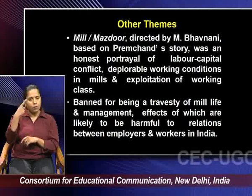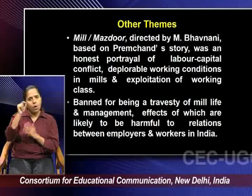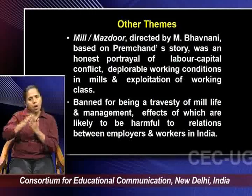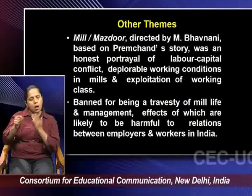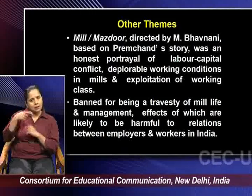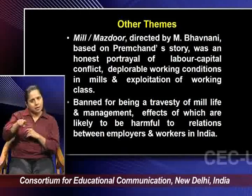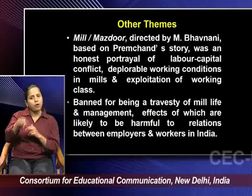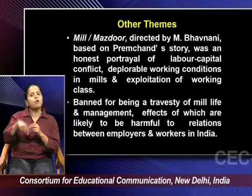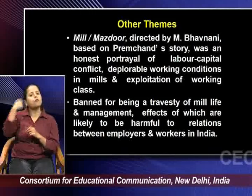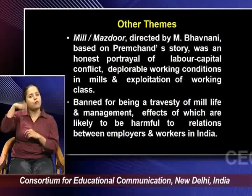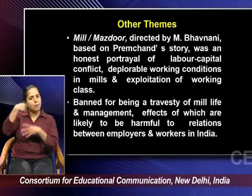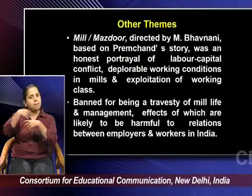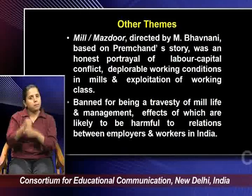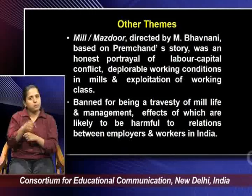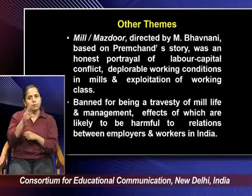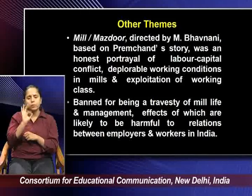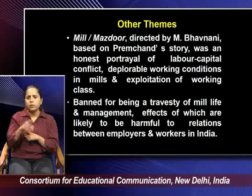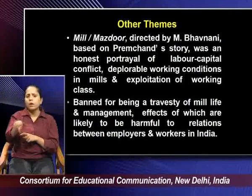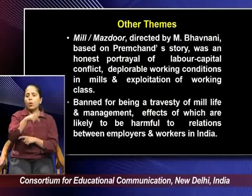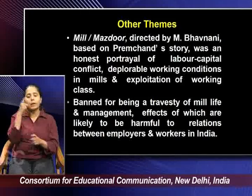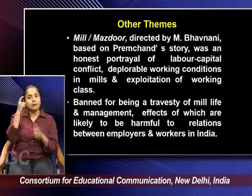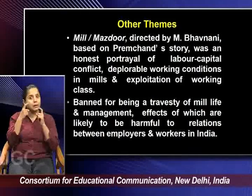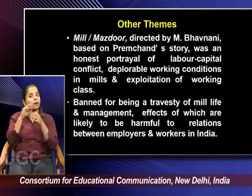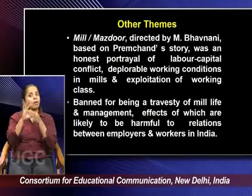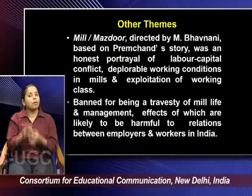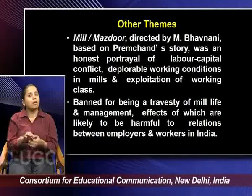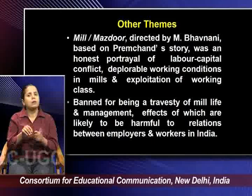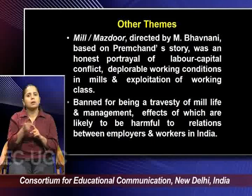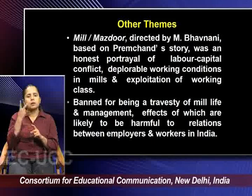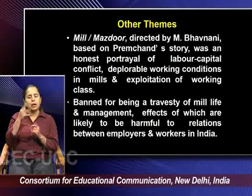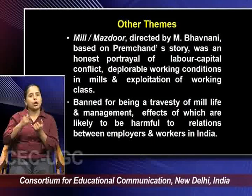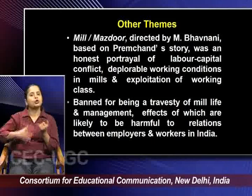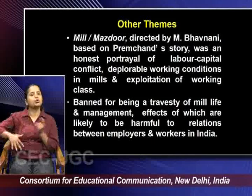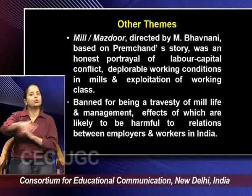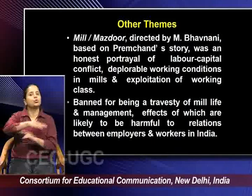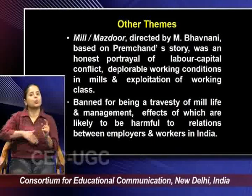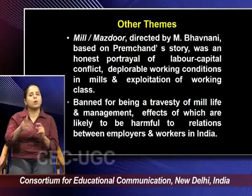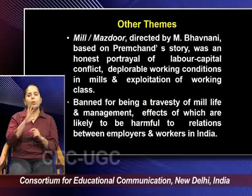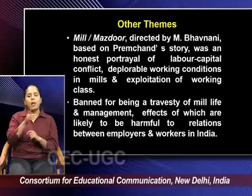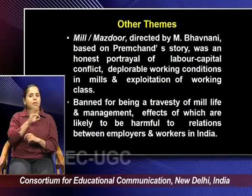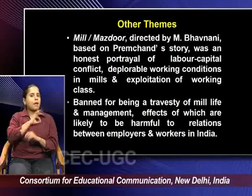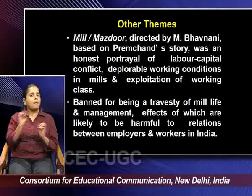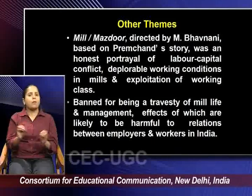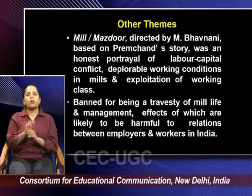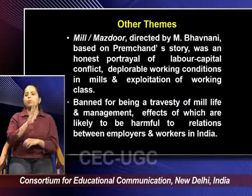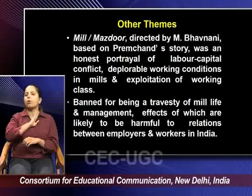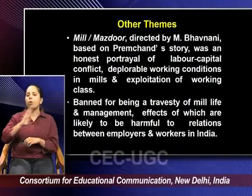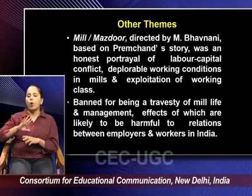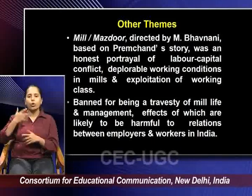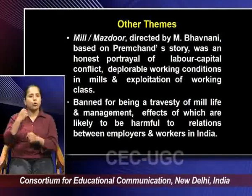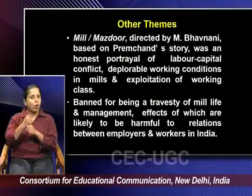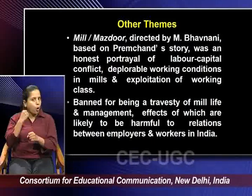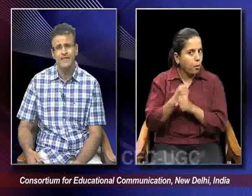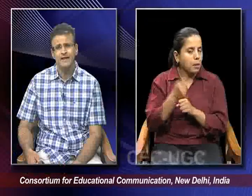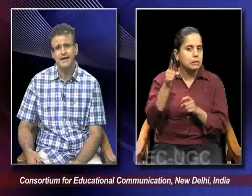particular film, and this was being considered as a kind of a situation which was not likable to the boards and the government as